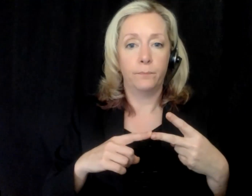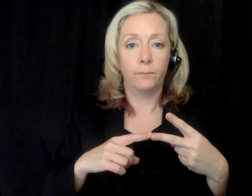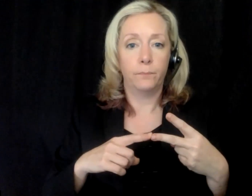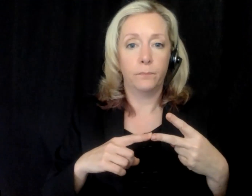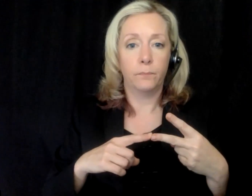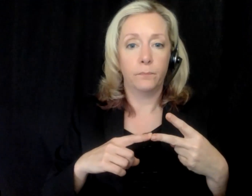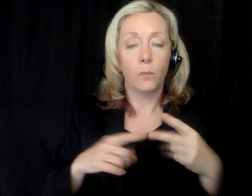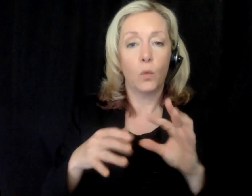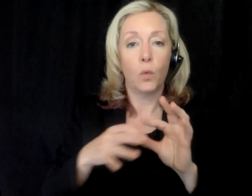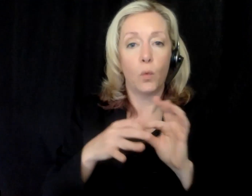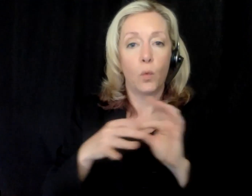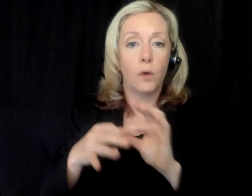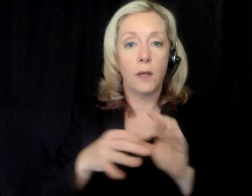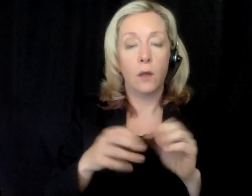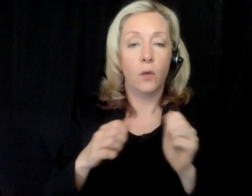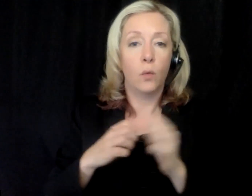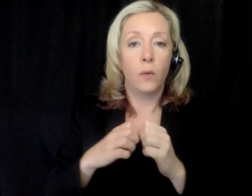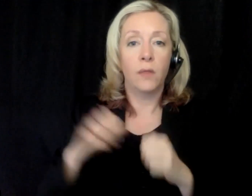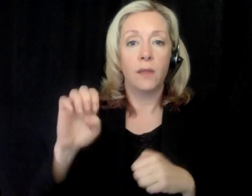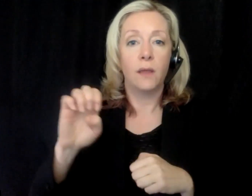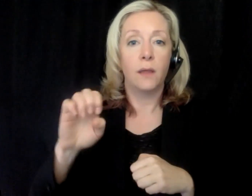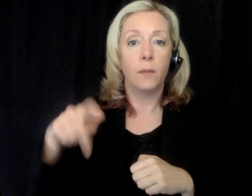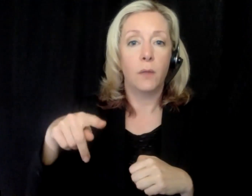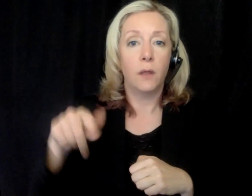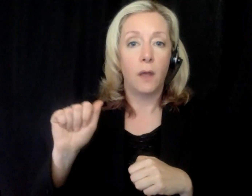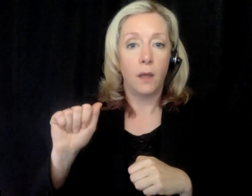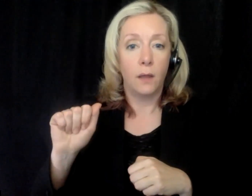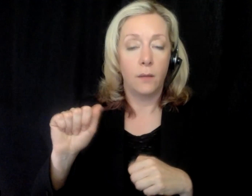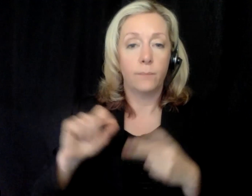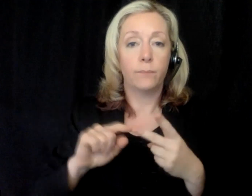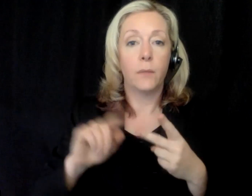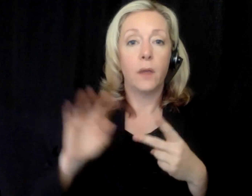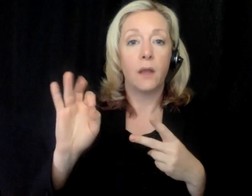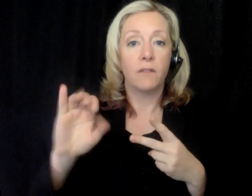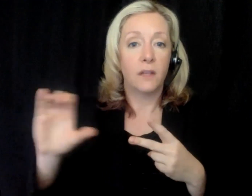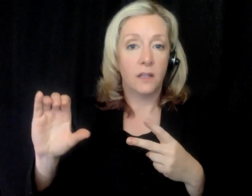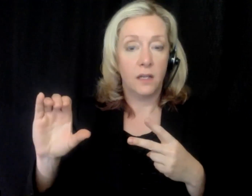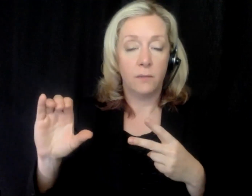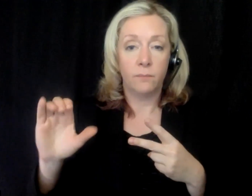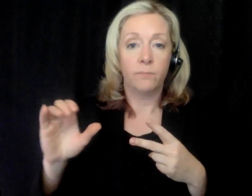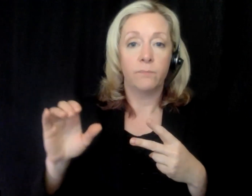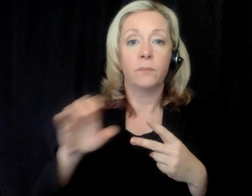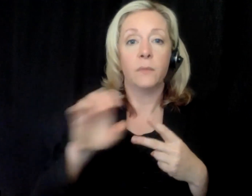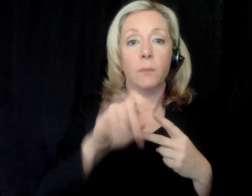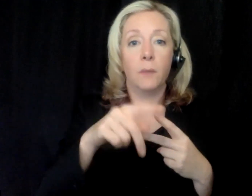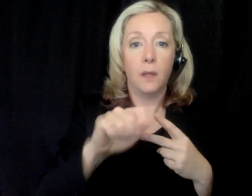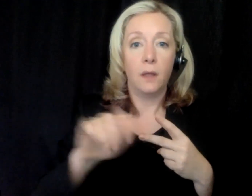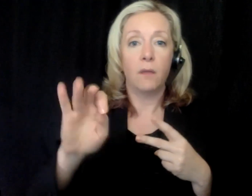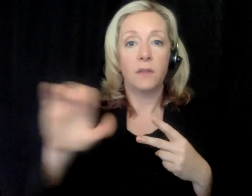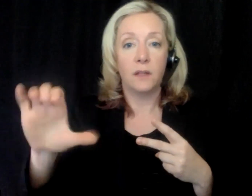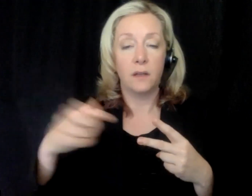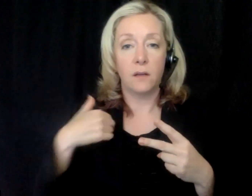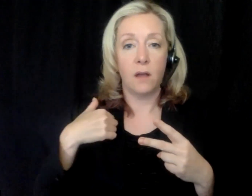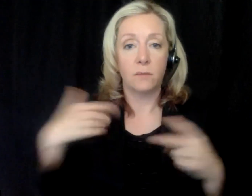Coordinate with the Environmental Protection Agency and the Federal Communications Commission about their